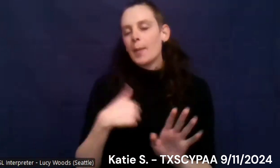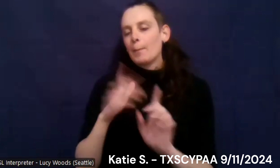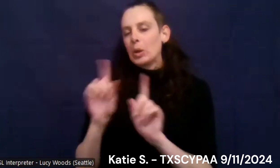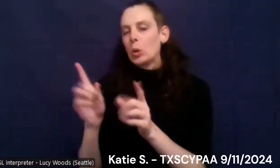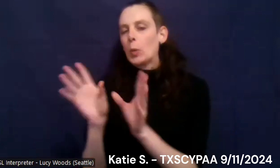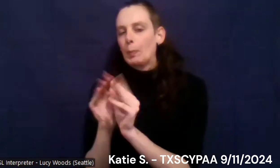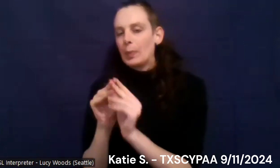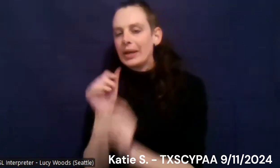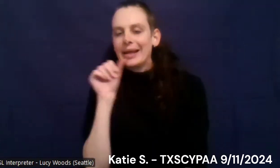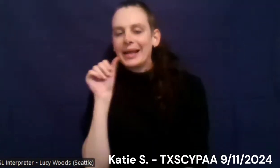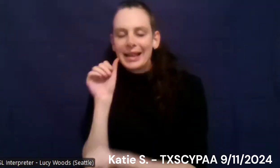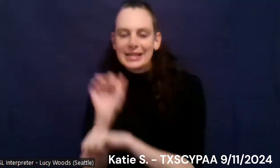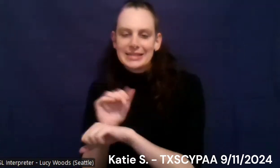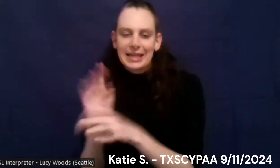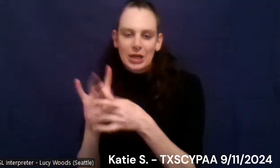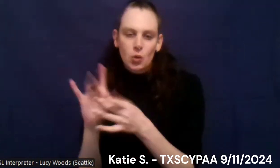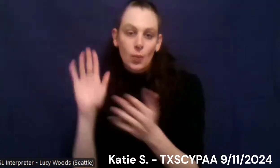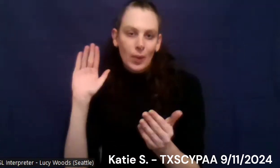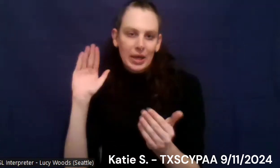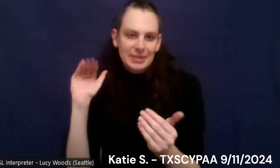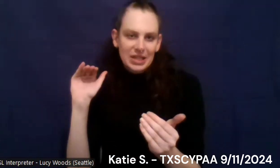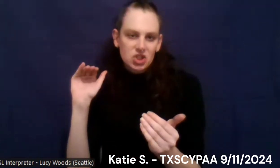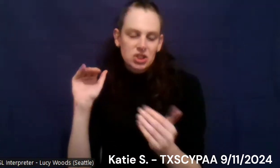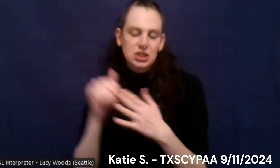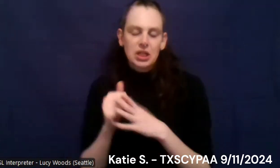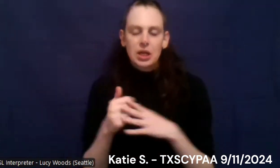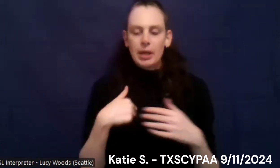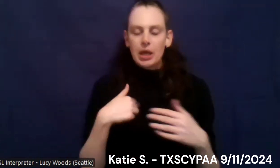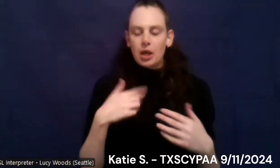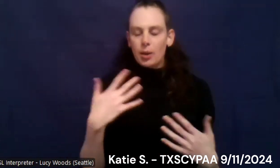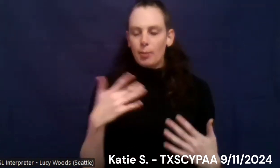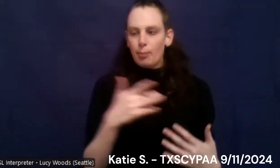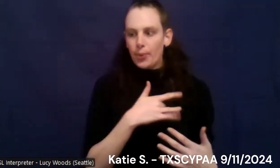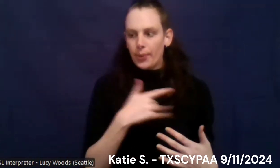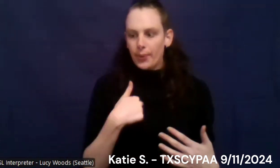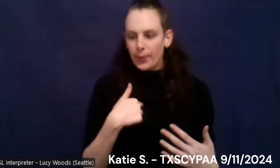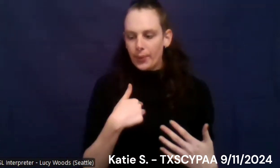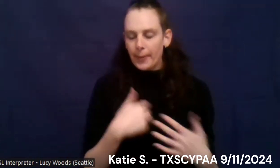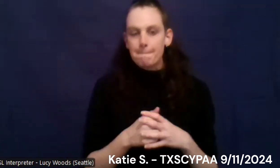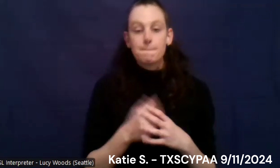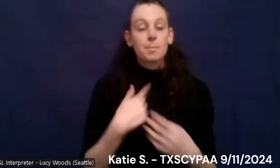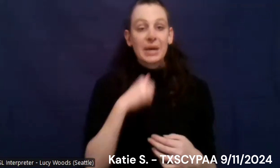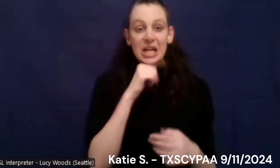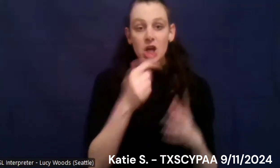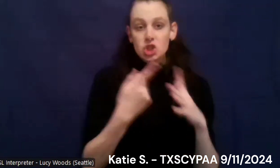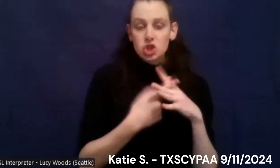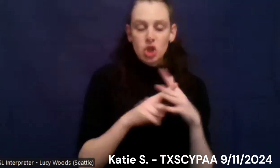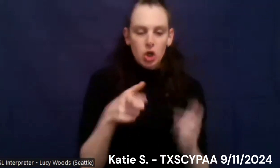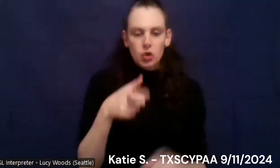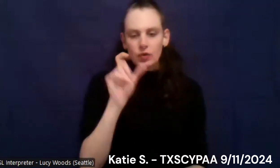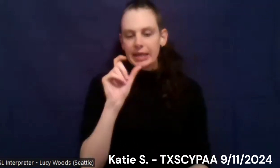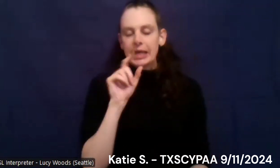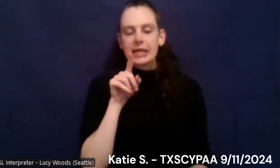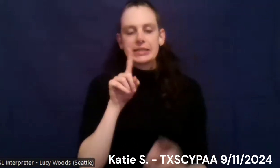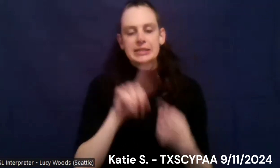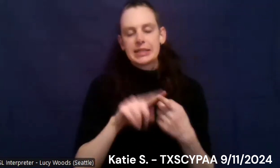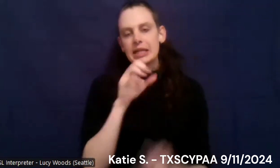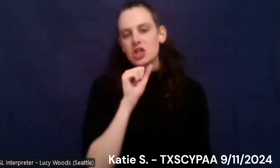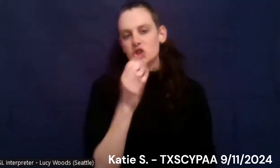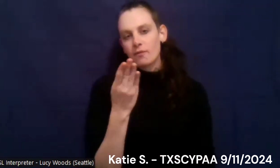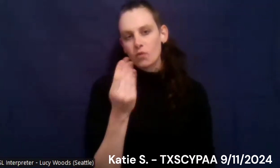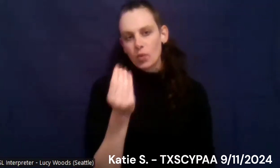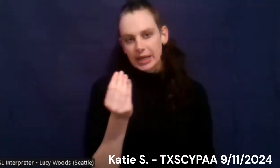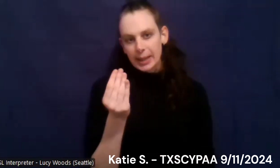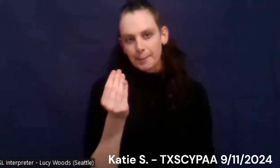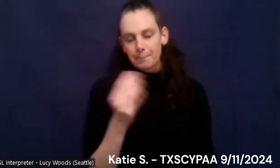and it really hit home. I didn't start drinking until I was 14.